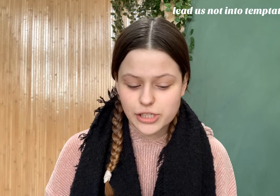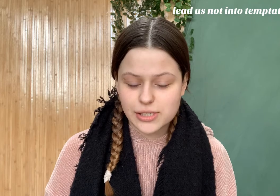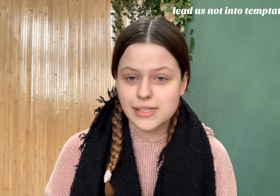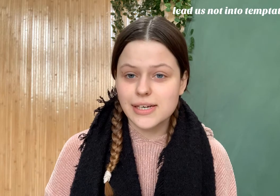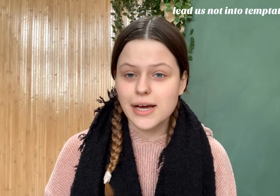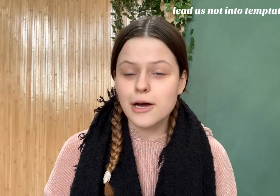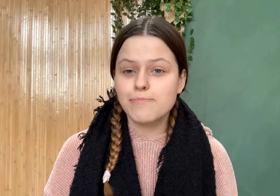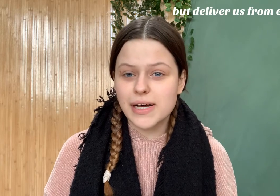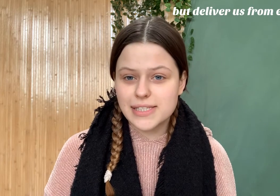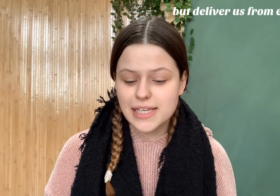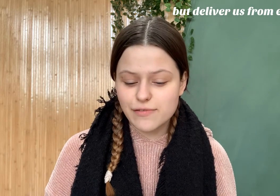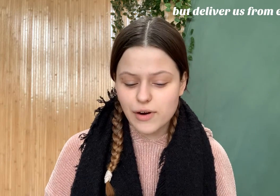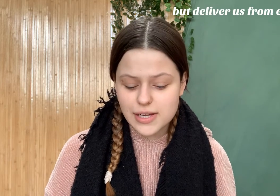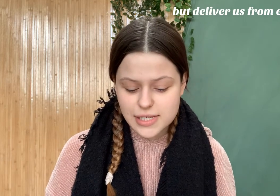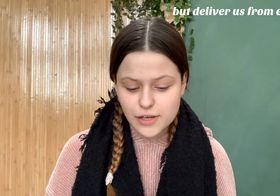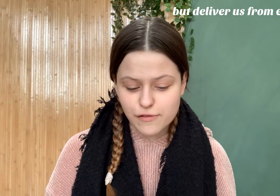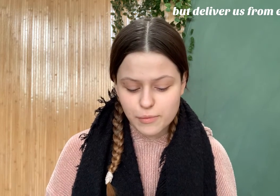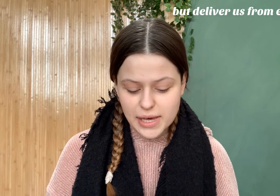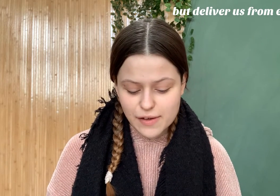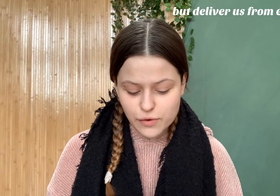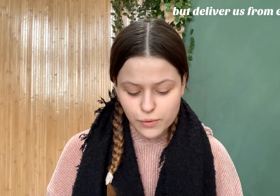temptation, but deliver us from evil."